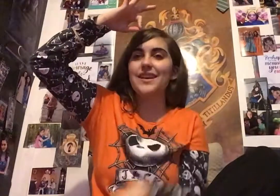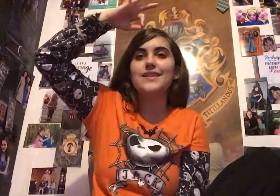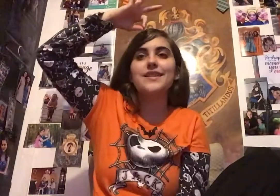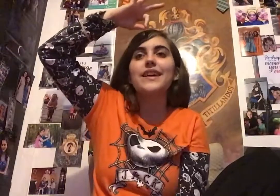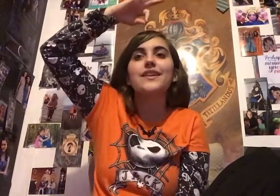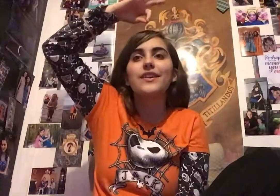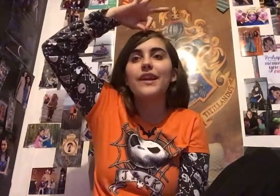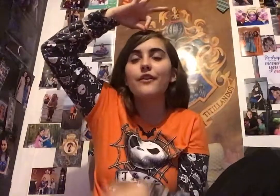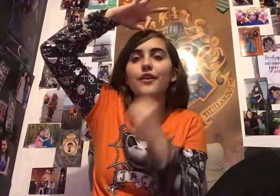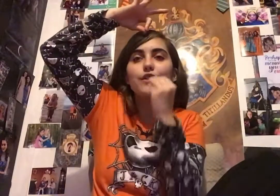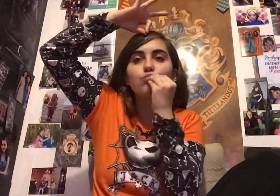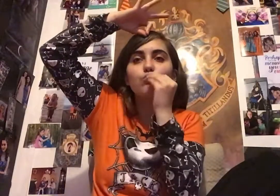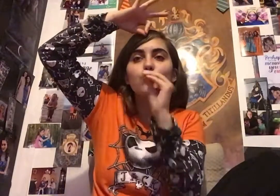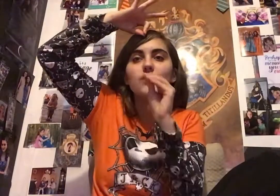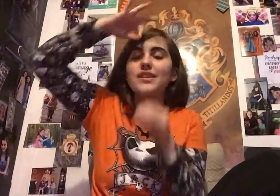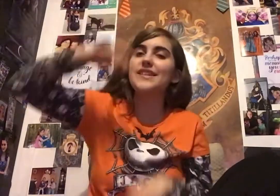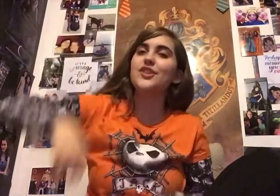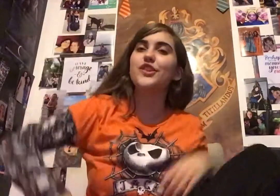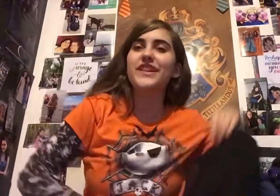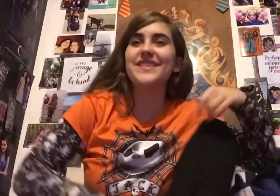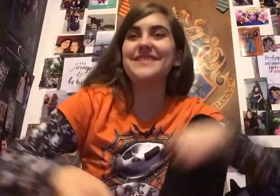It's like, you gotta kiss underneath it.